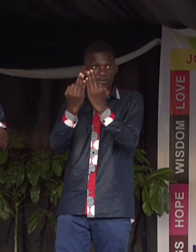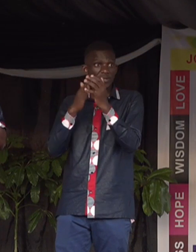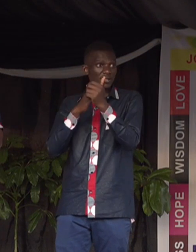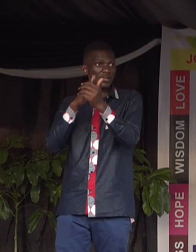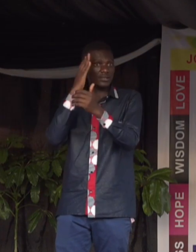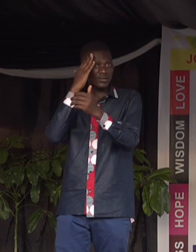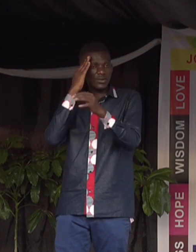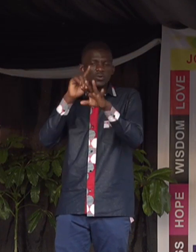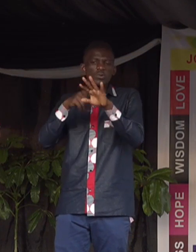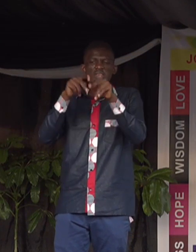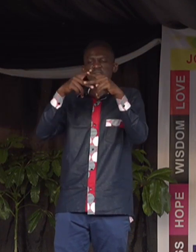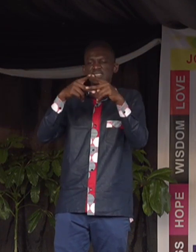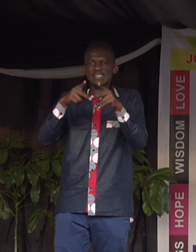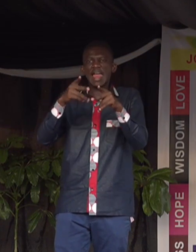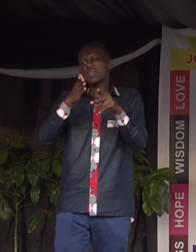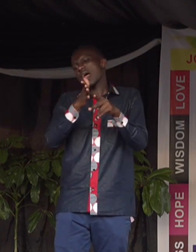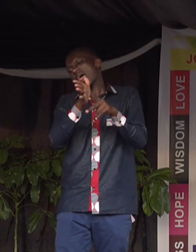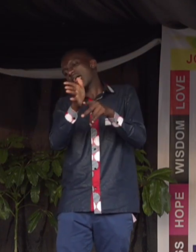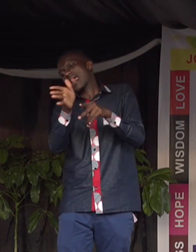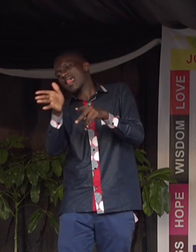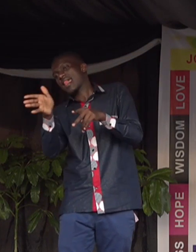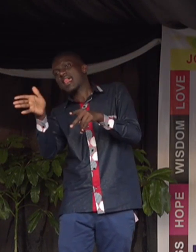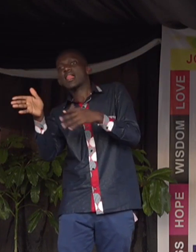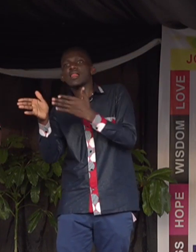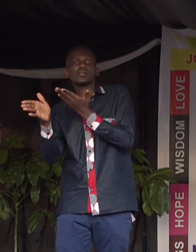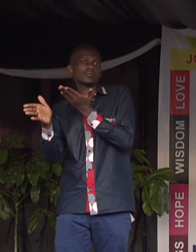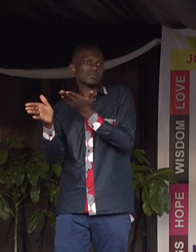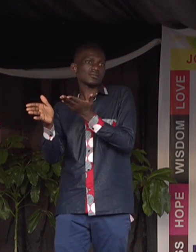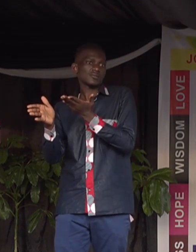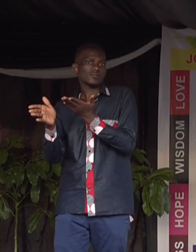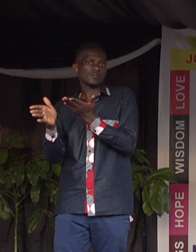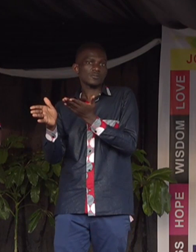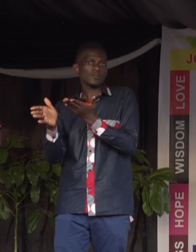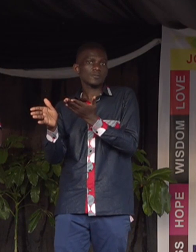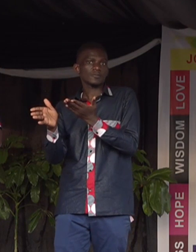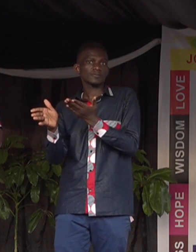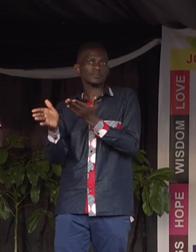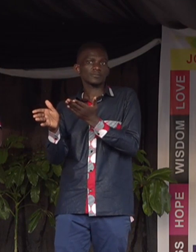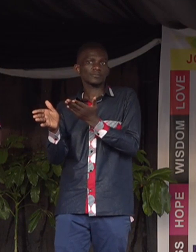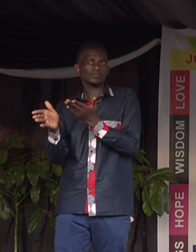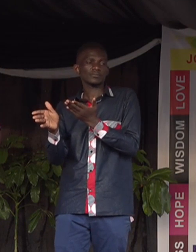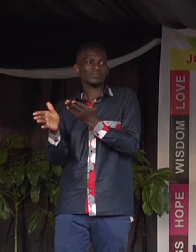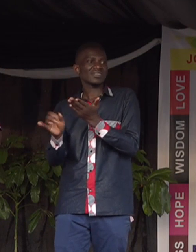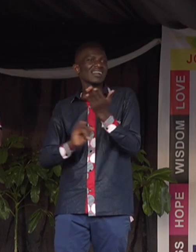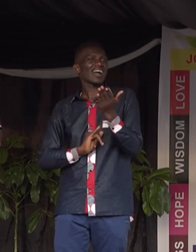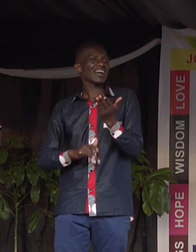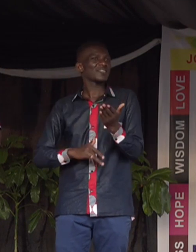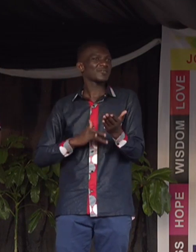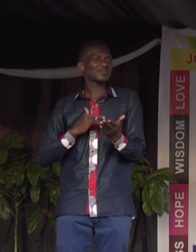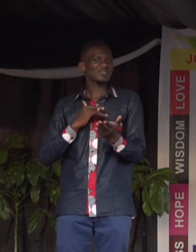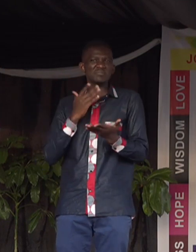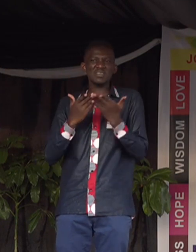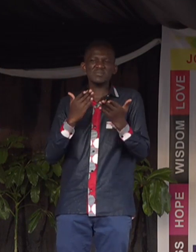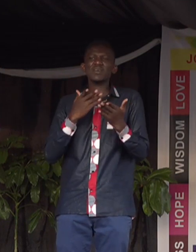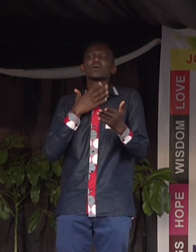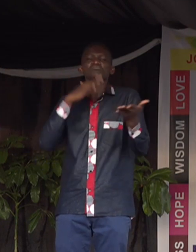leaders know this. Kati bwo kubera ngo oli bwot. So when you begin moving on and off, mbampuliranga njagala